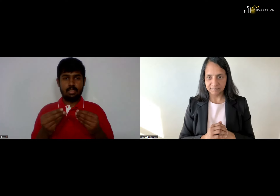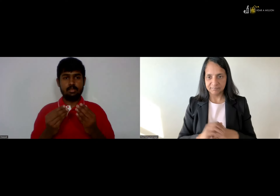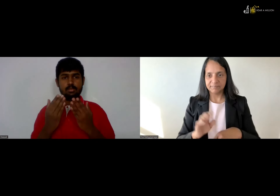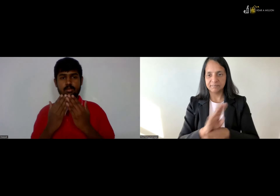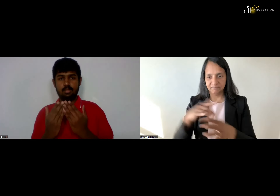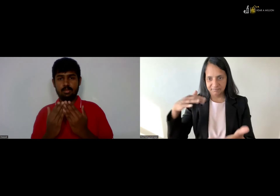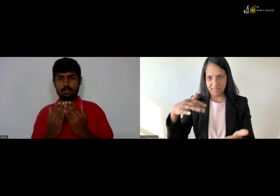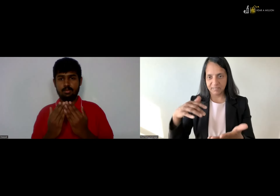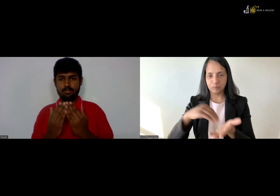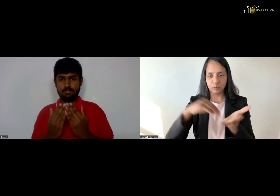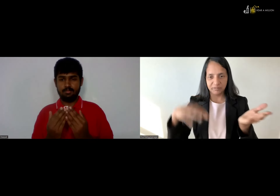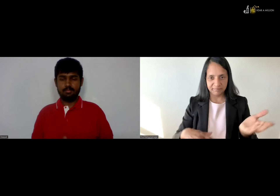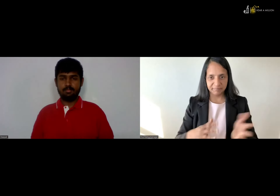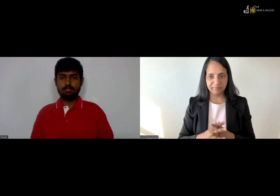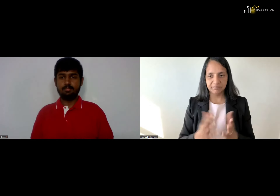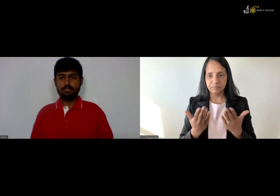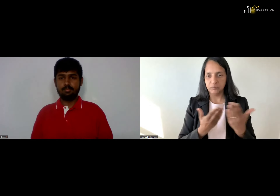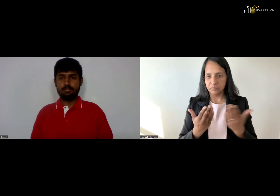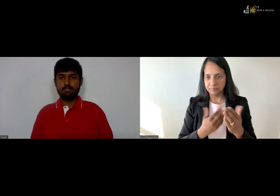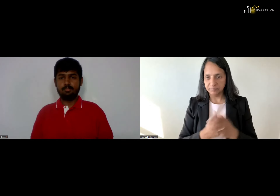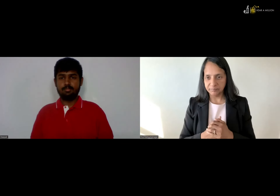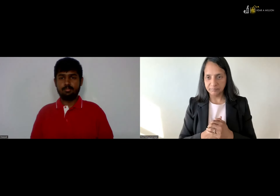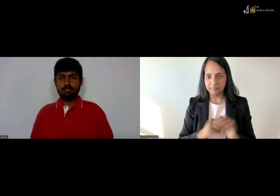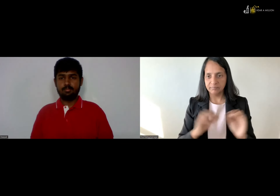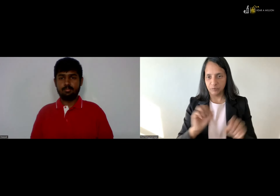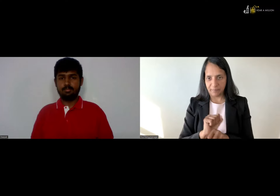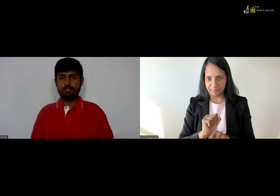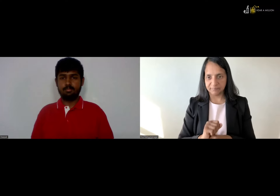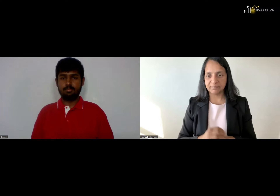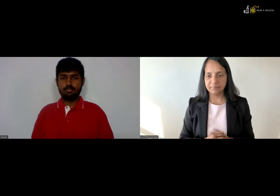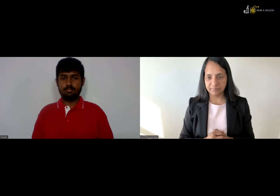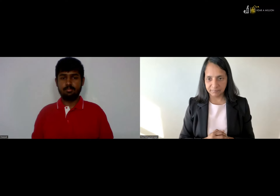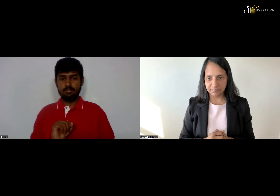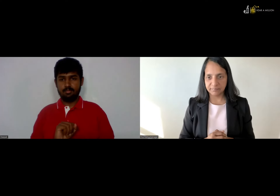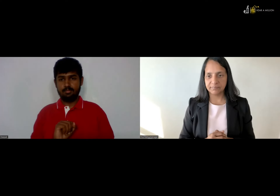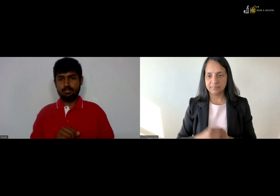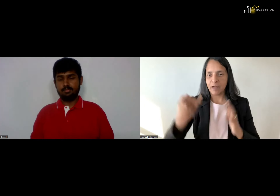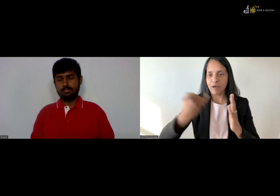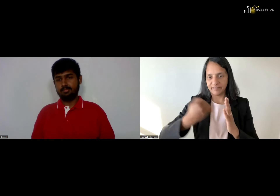Some have business, some are studying.